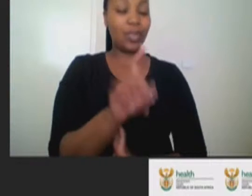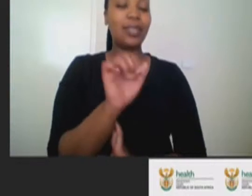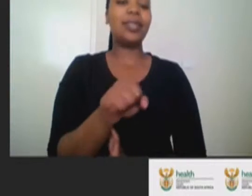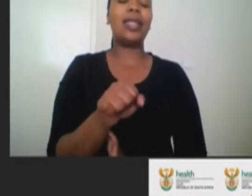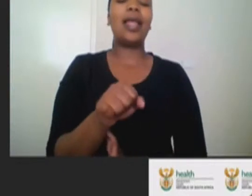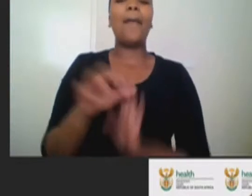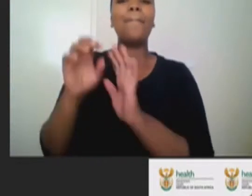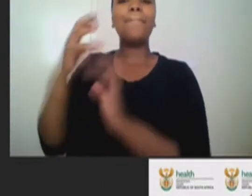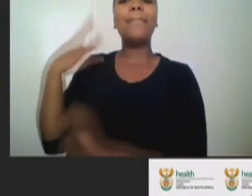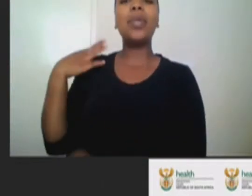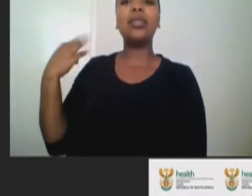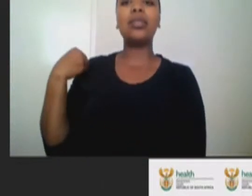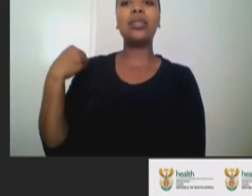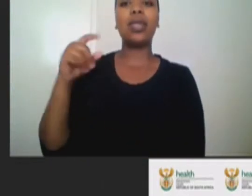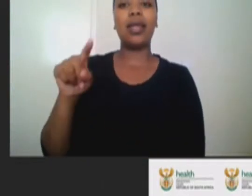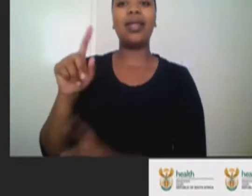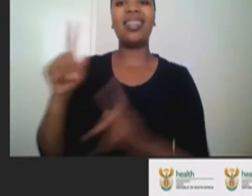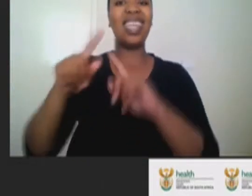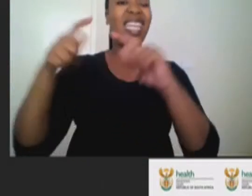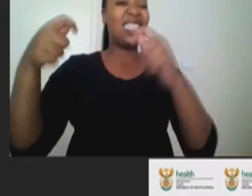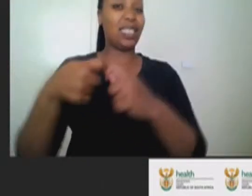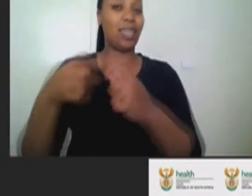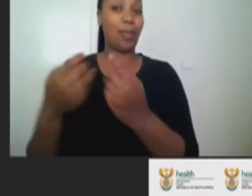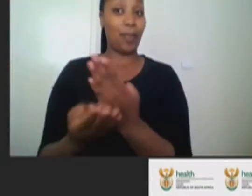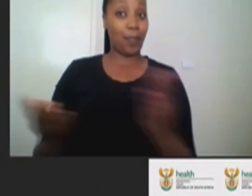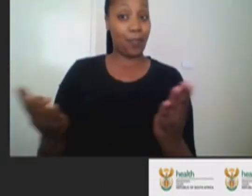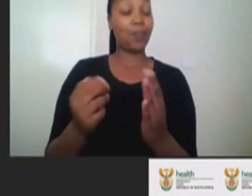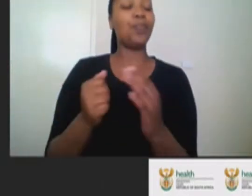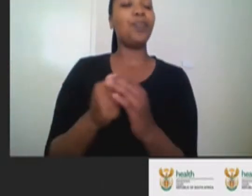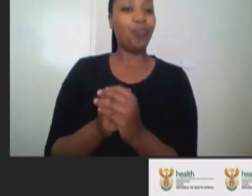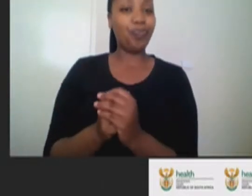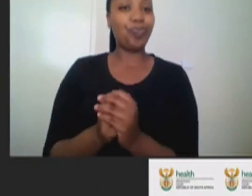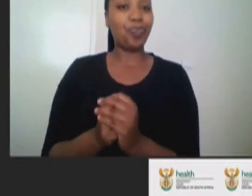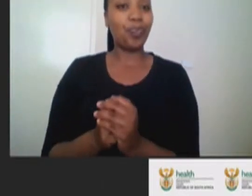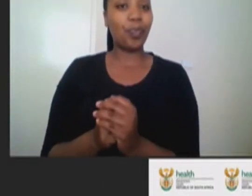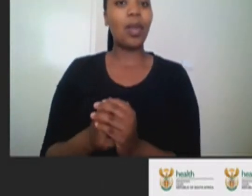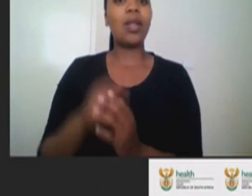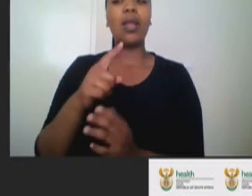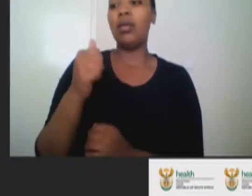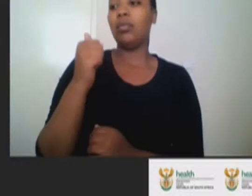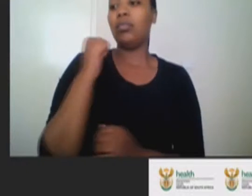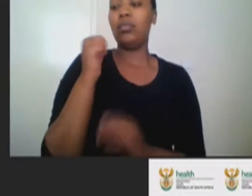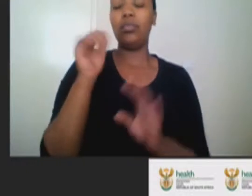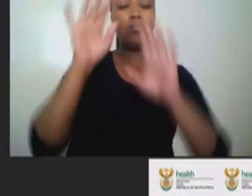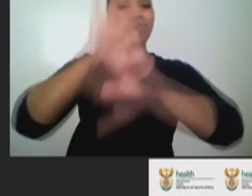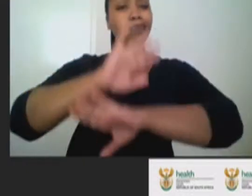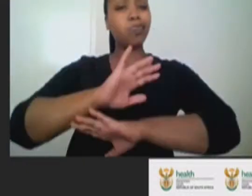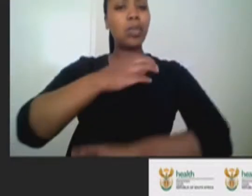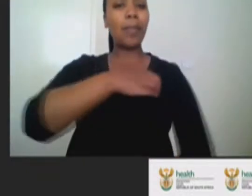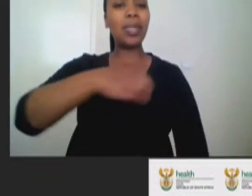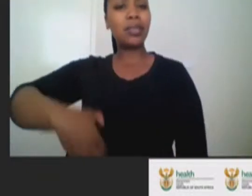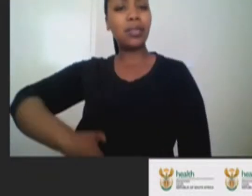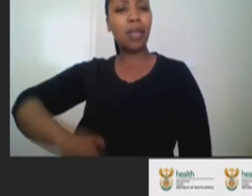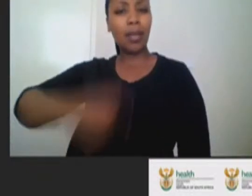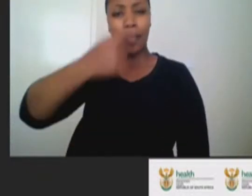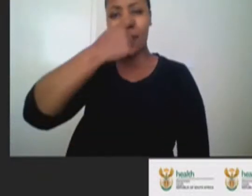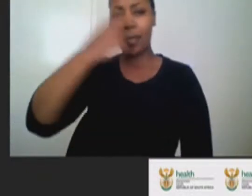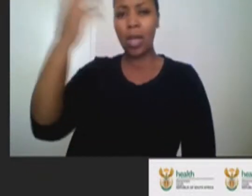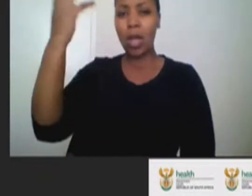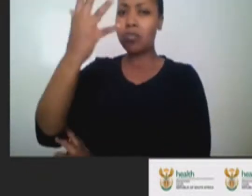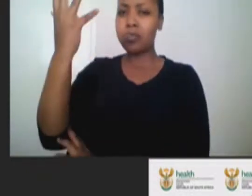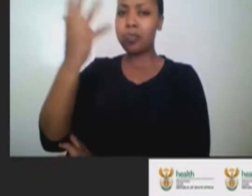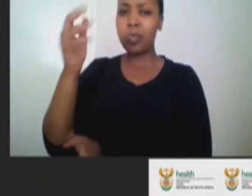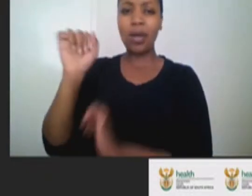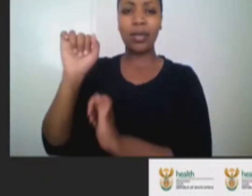Minister, and to the team, is that the speech of the president yesterday, there's something that is asked by Mr. Brian Sokut.